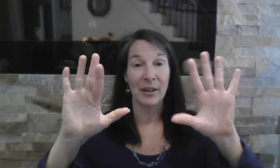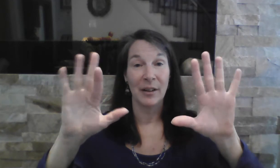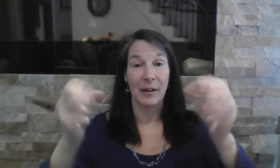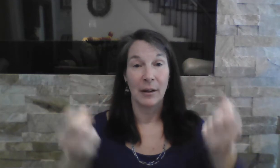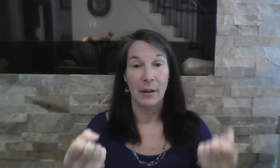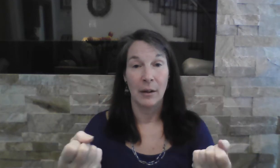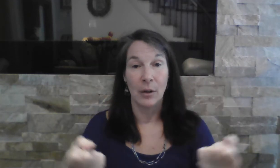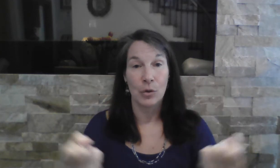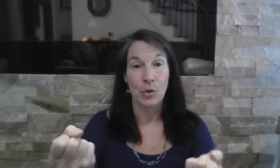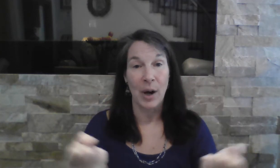truck.